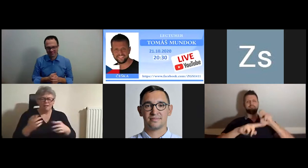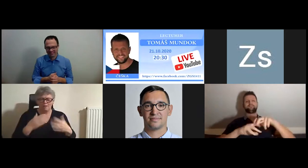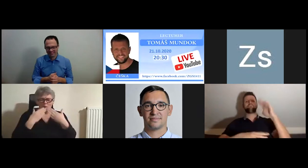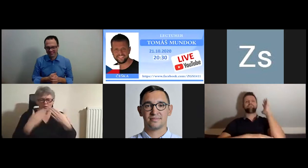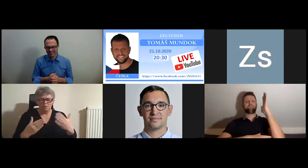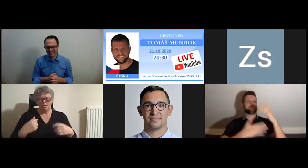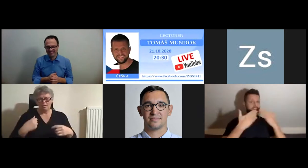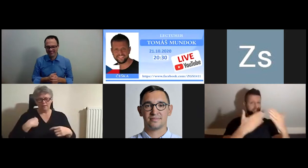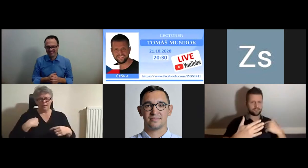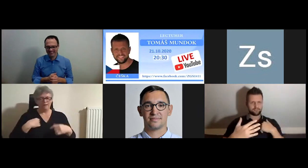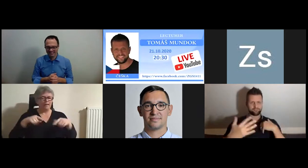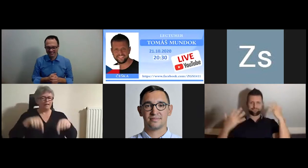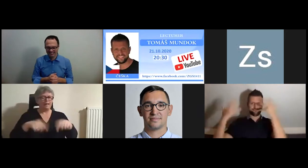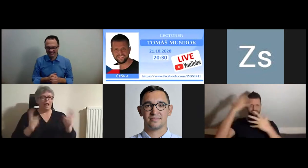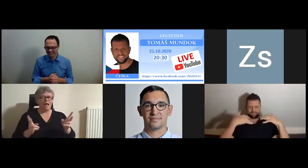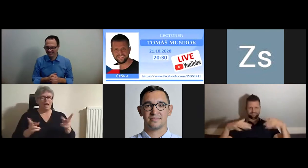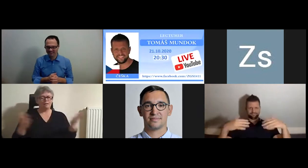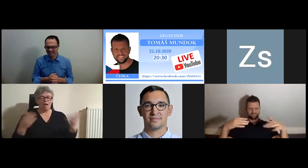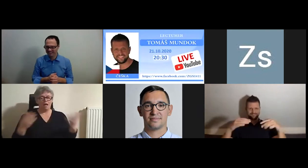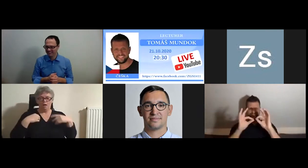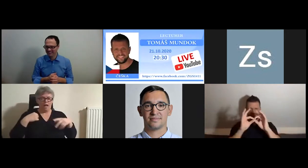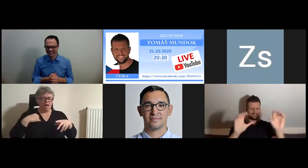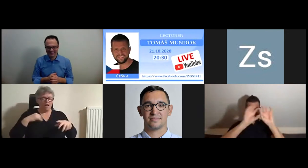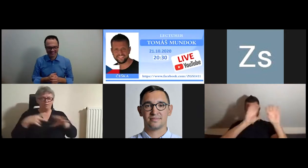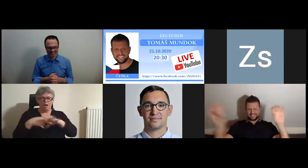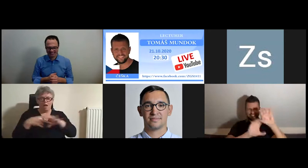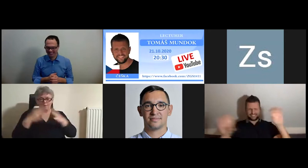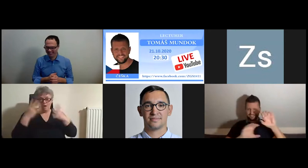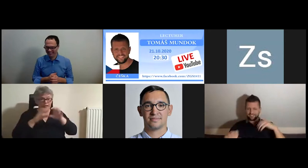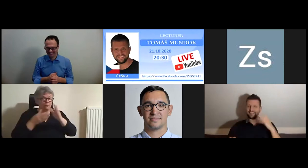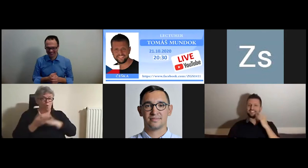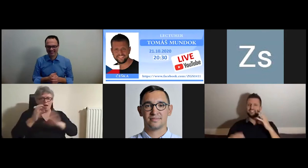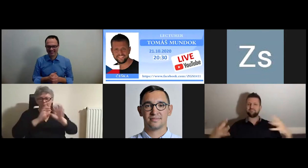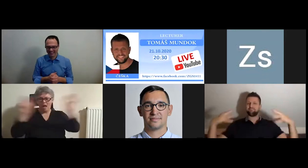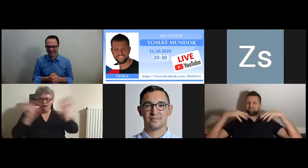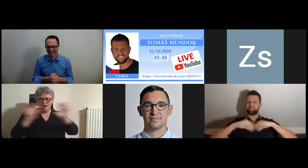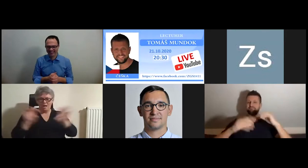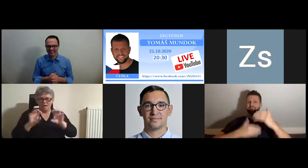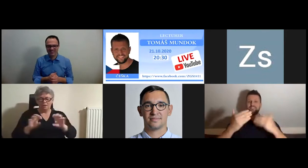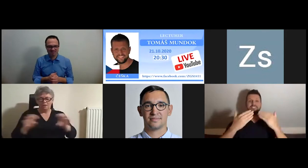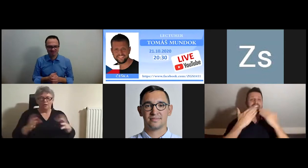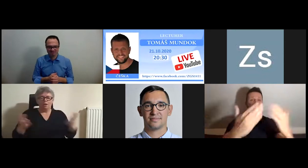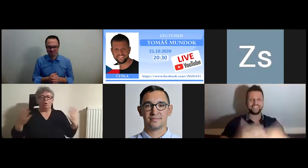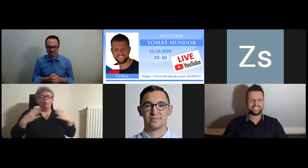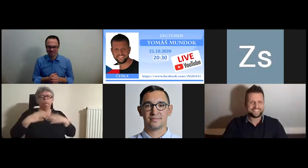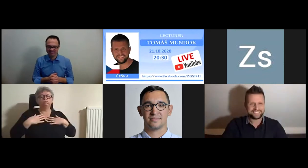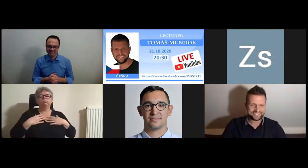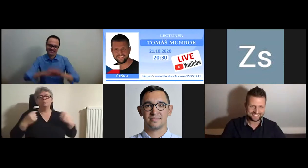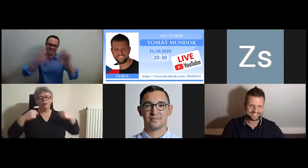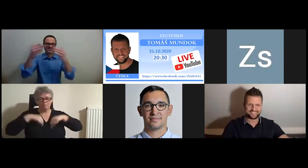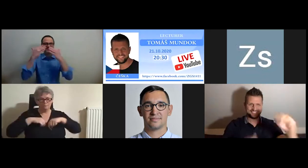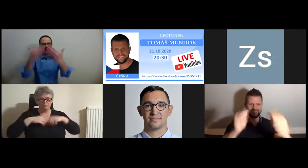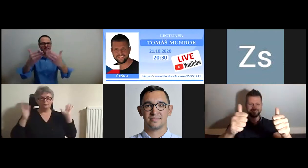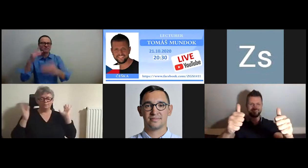hard. And thank you for giving me the opportunity to present. Oh my goodness, there's so many interpreters here.